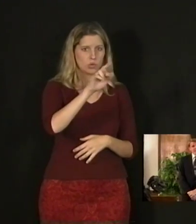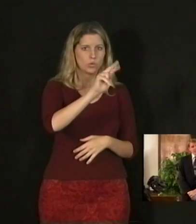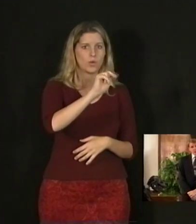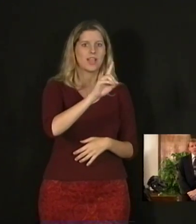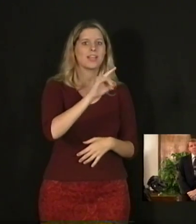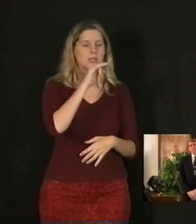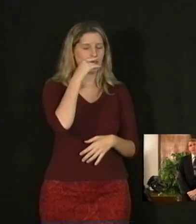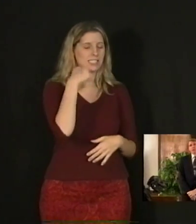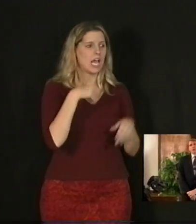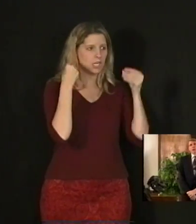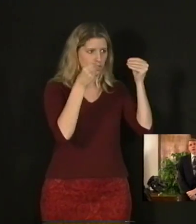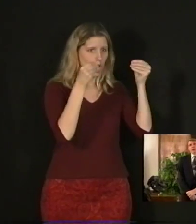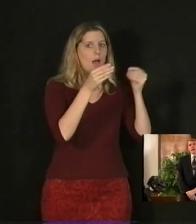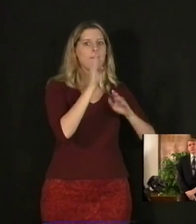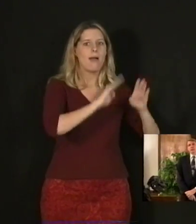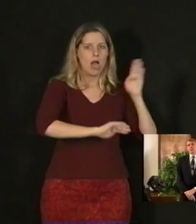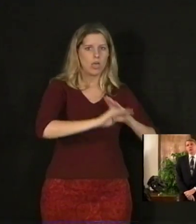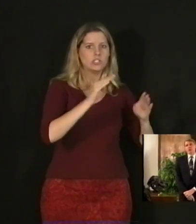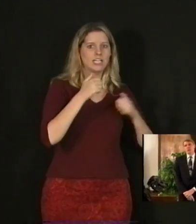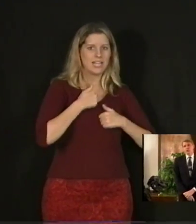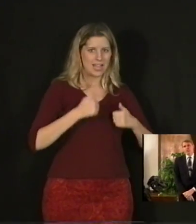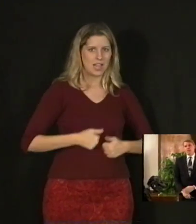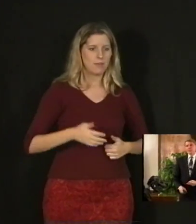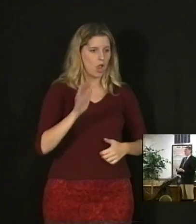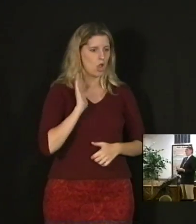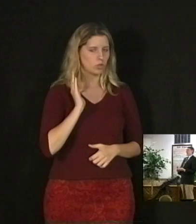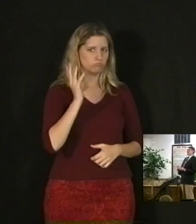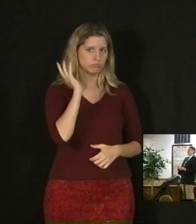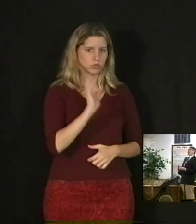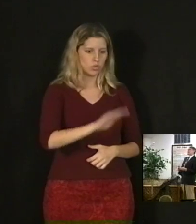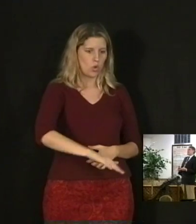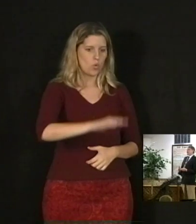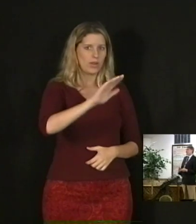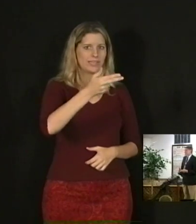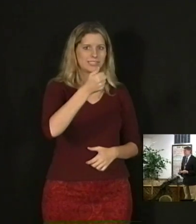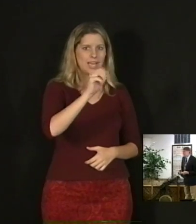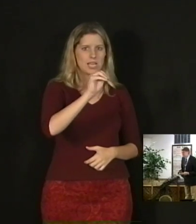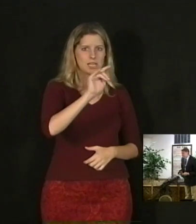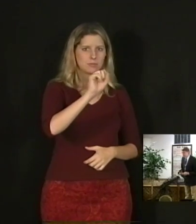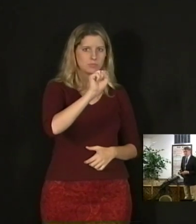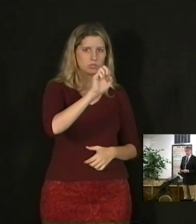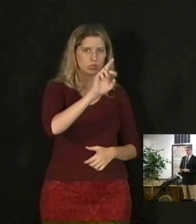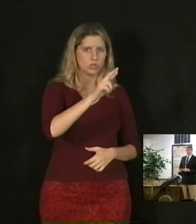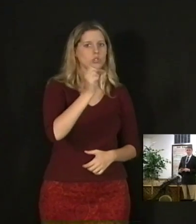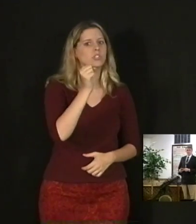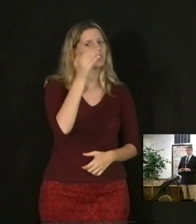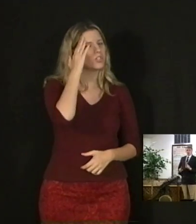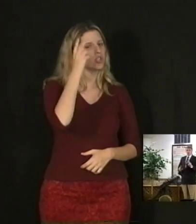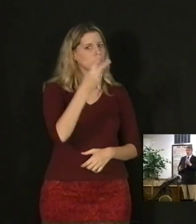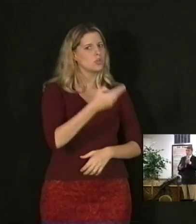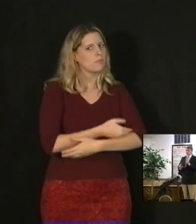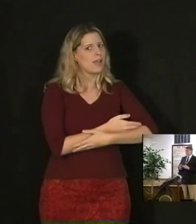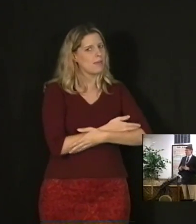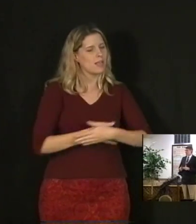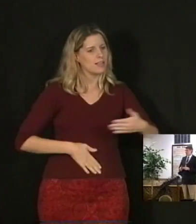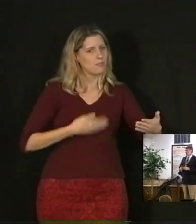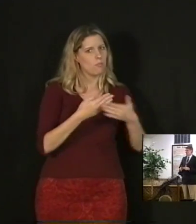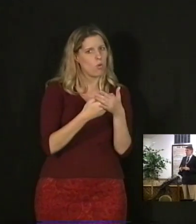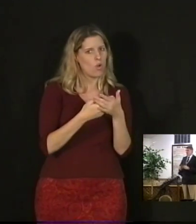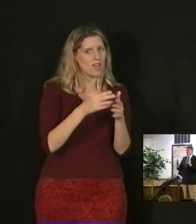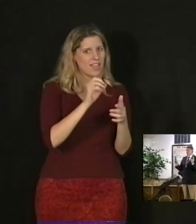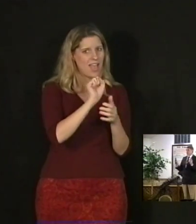I used to raise hamsters. I said, did you know there are 2 babies born every second? 2 per